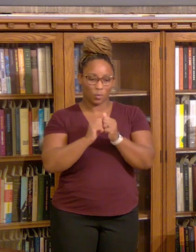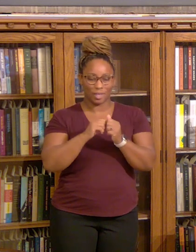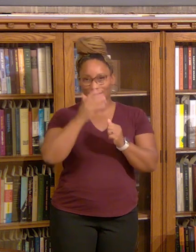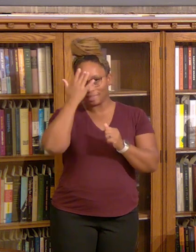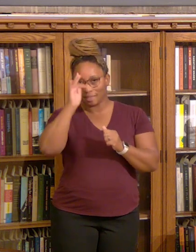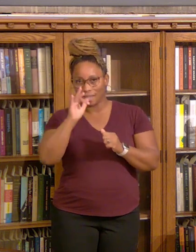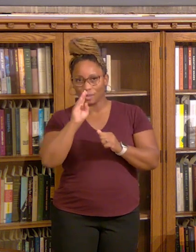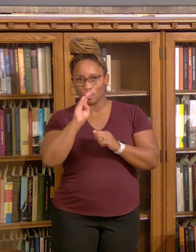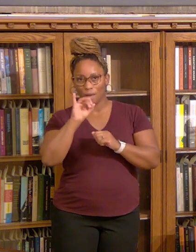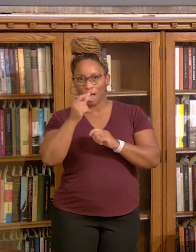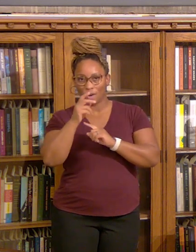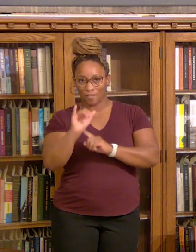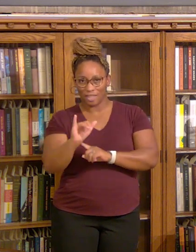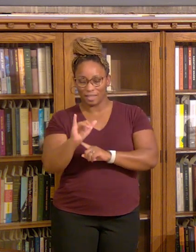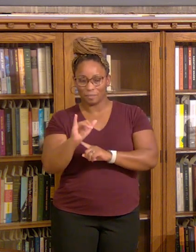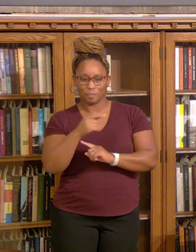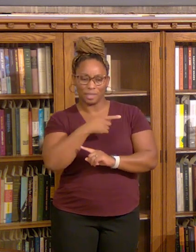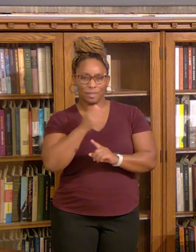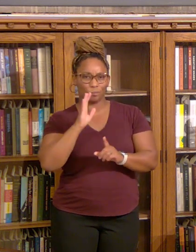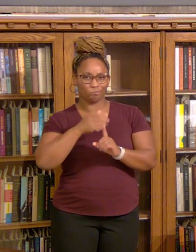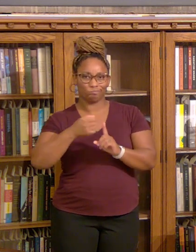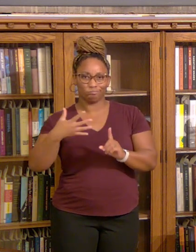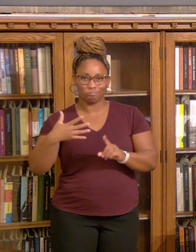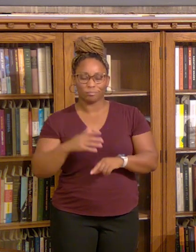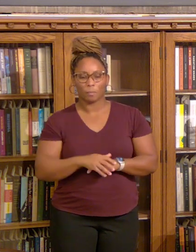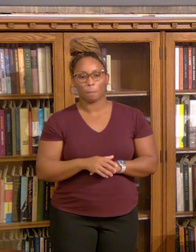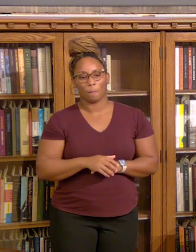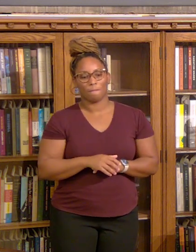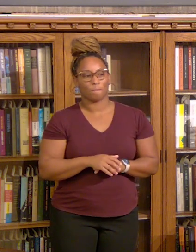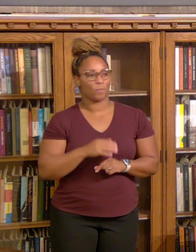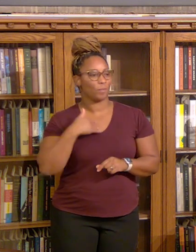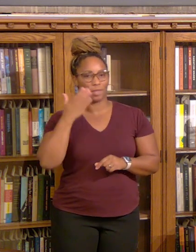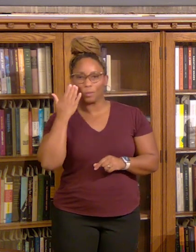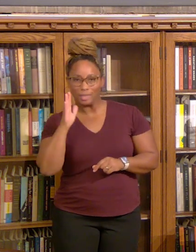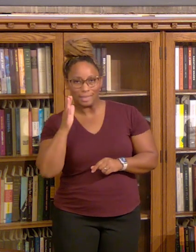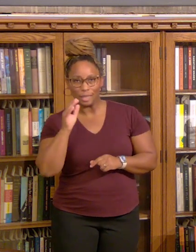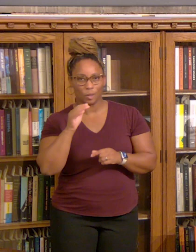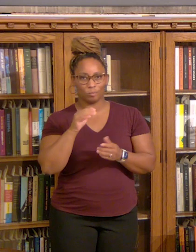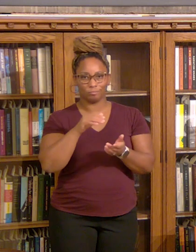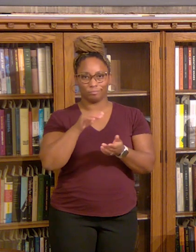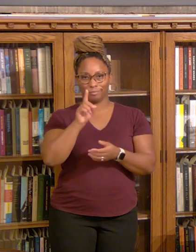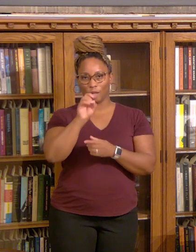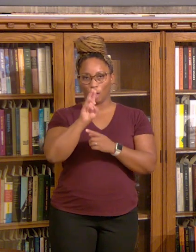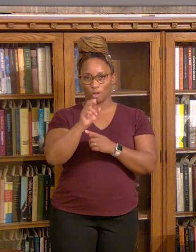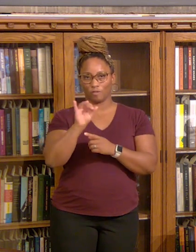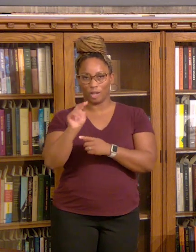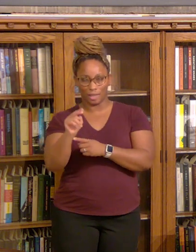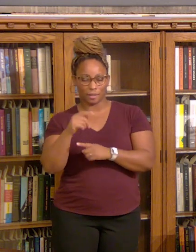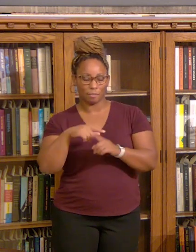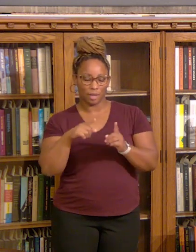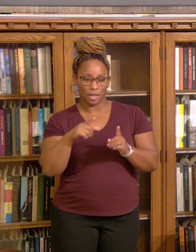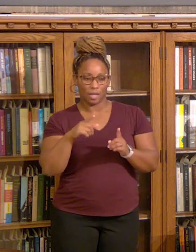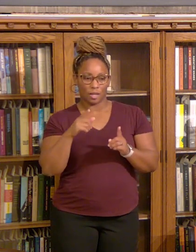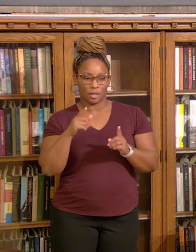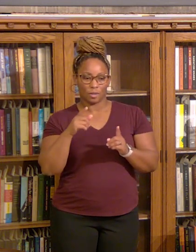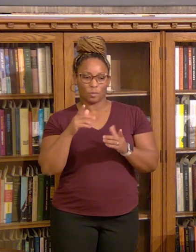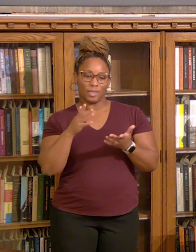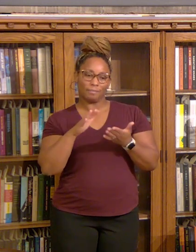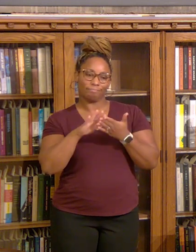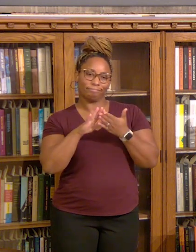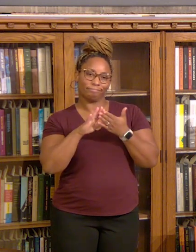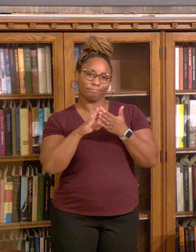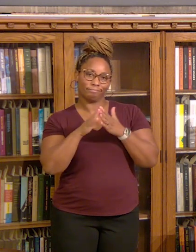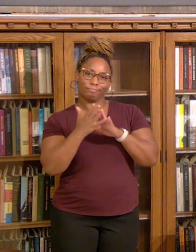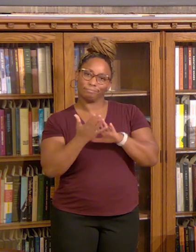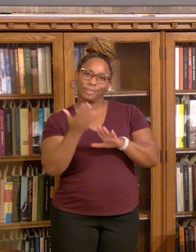intellectual bi he GNA say a b more about that in a second um so we didn't know Franklin um as I said but we um we came to not in a